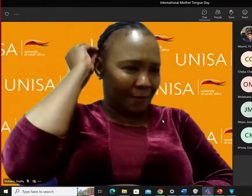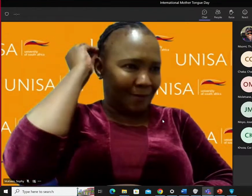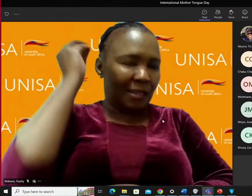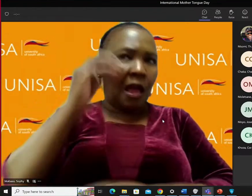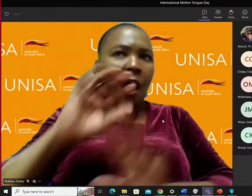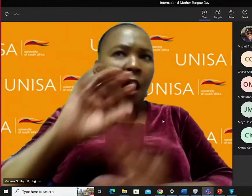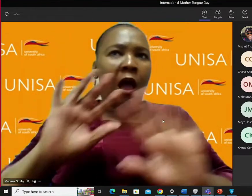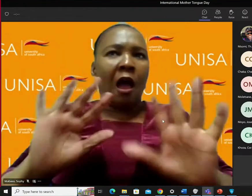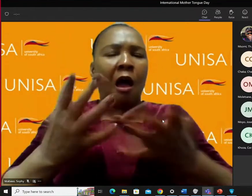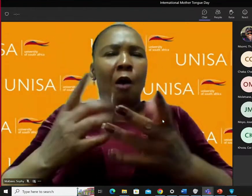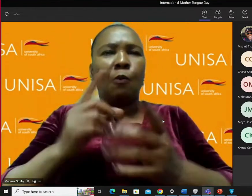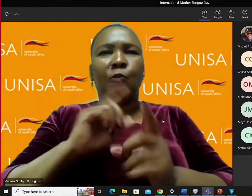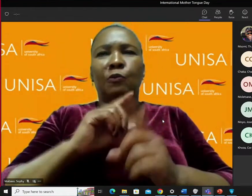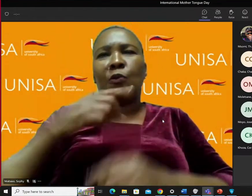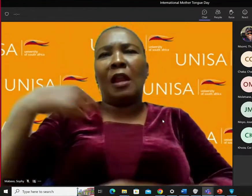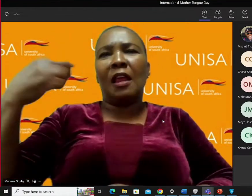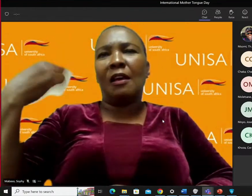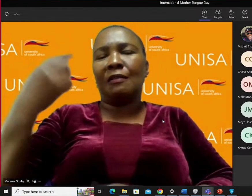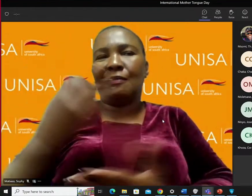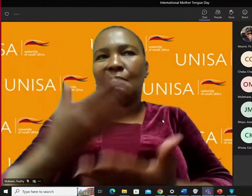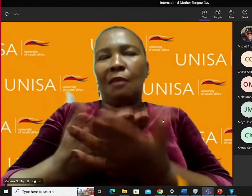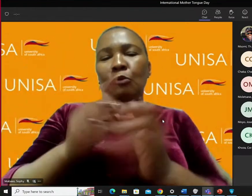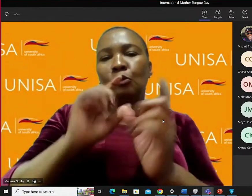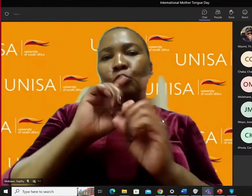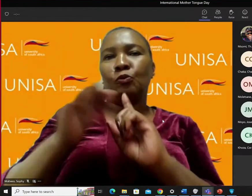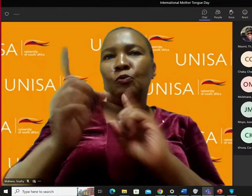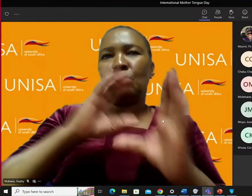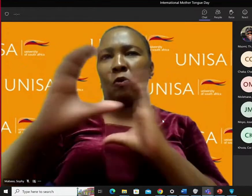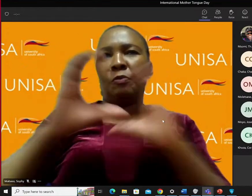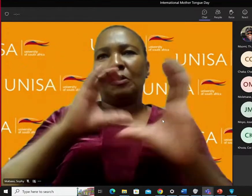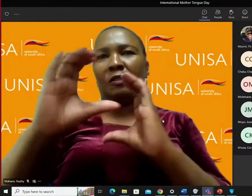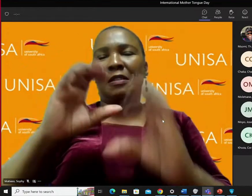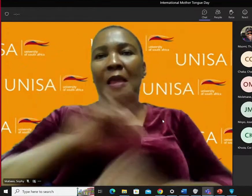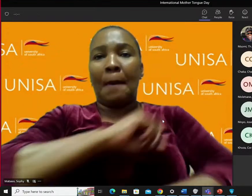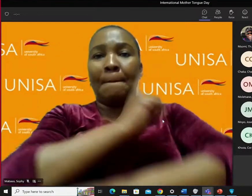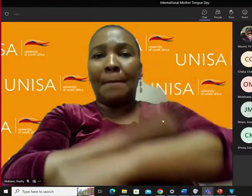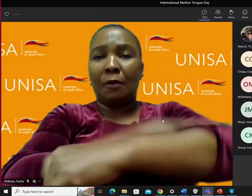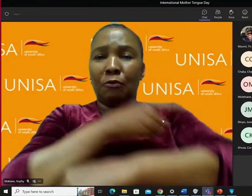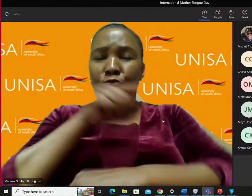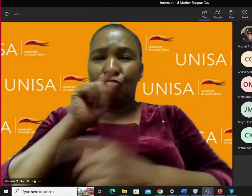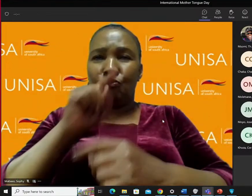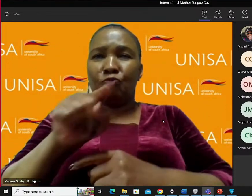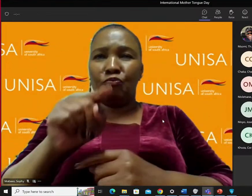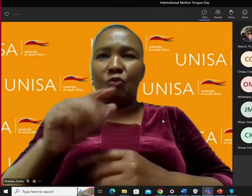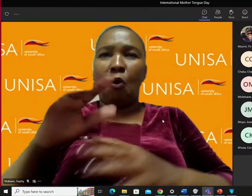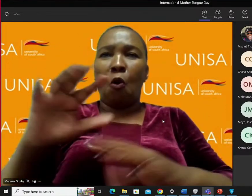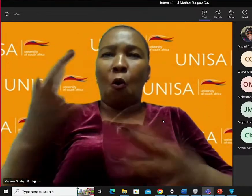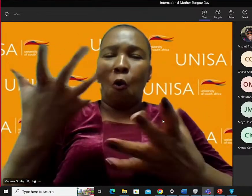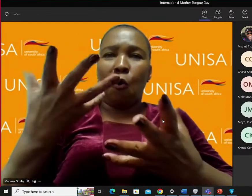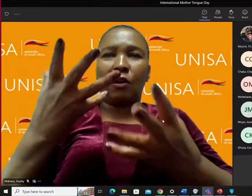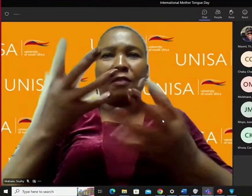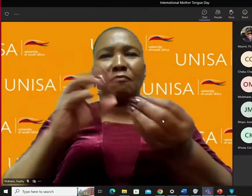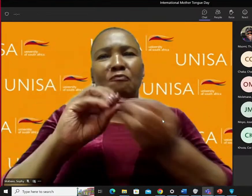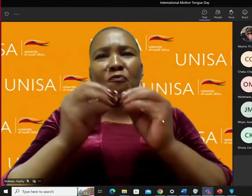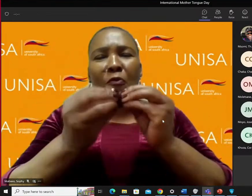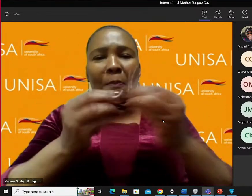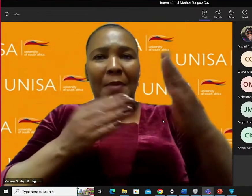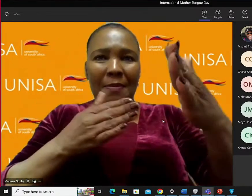language and being able to communicate can either empower you or form a barrier between you and